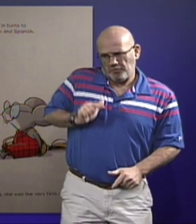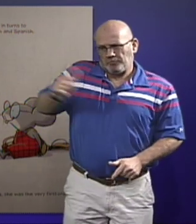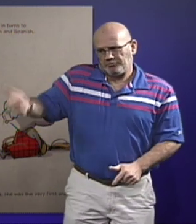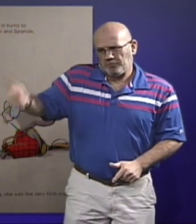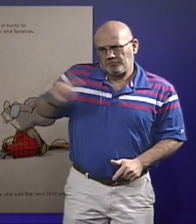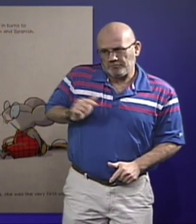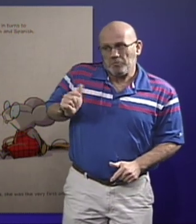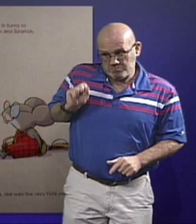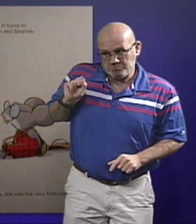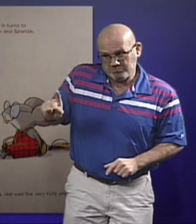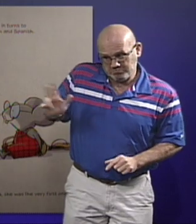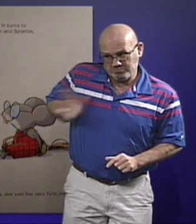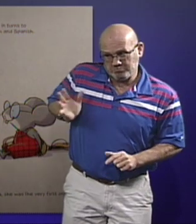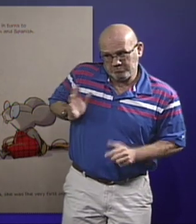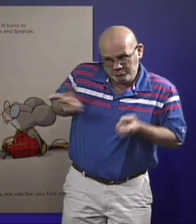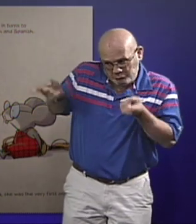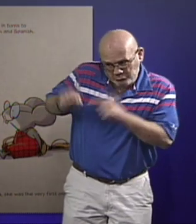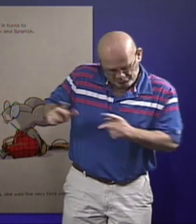English and Spanish.